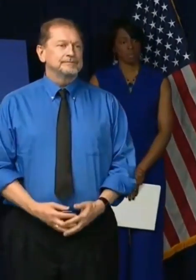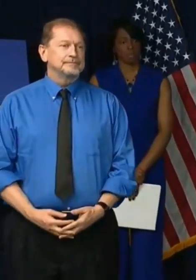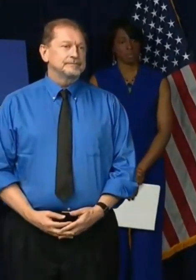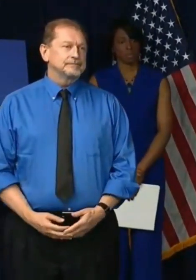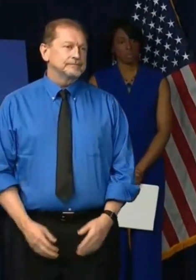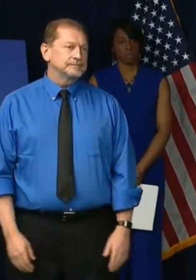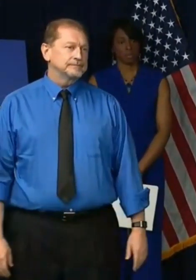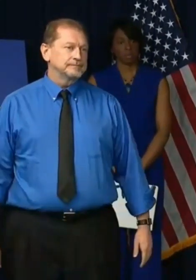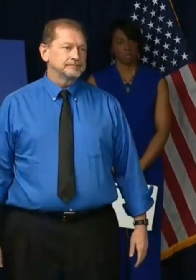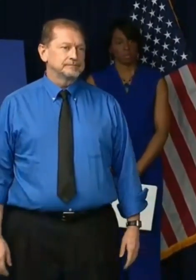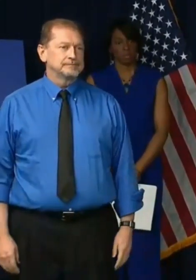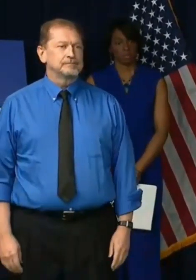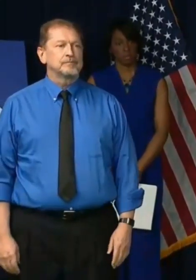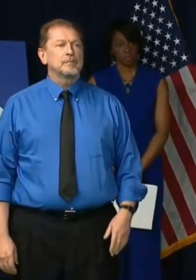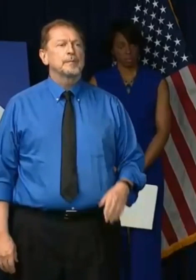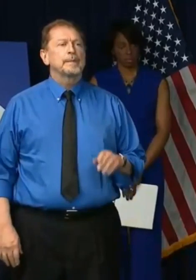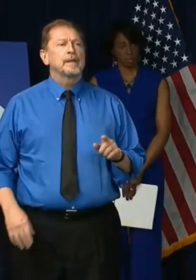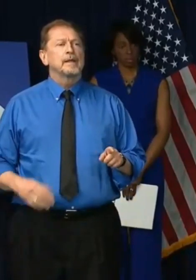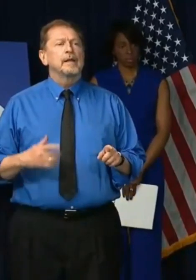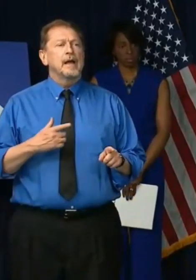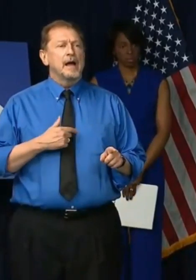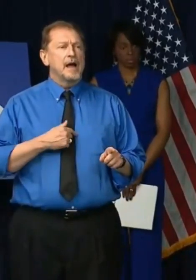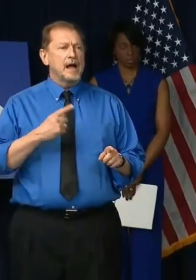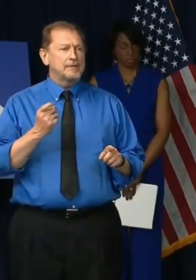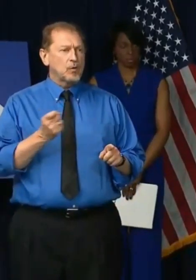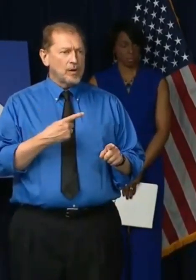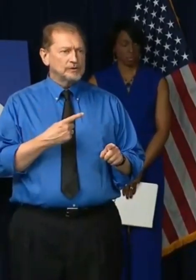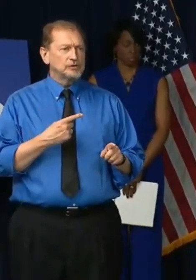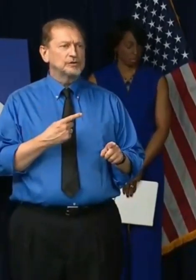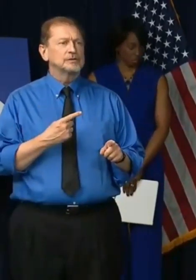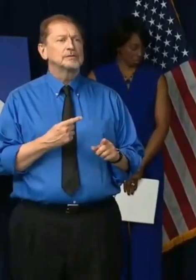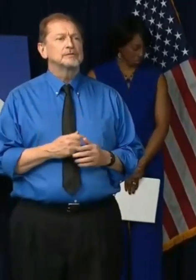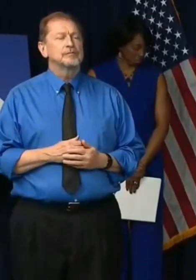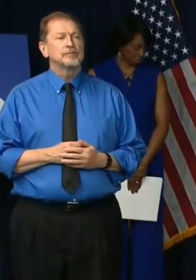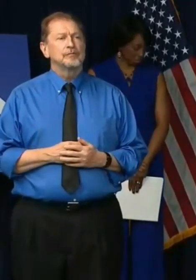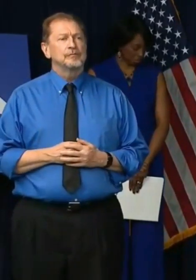Cummings. Some questions from me, and then we'll get to some from my